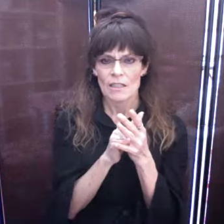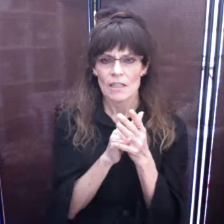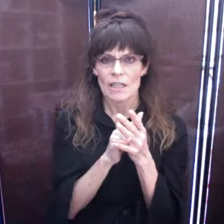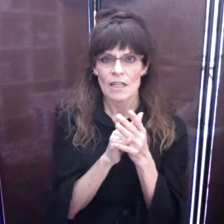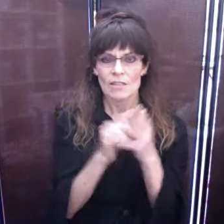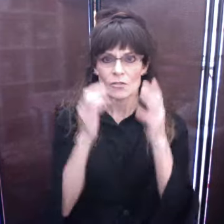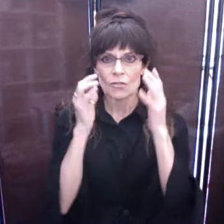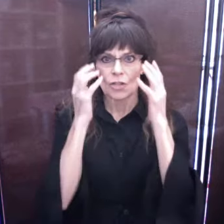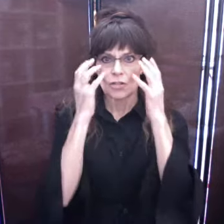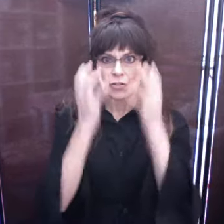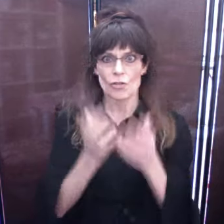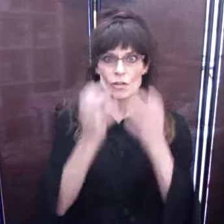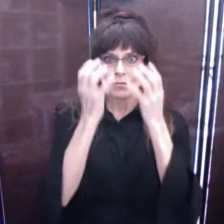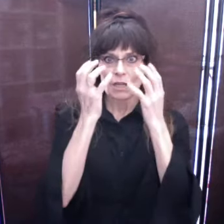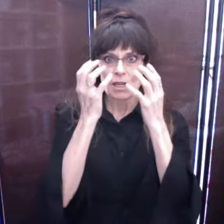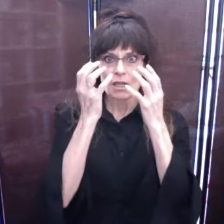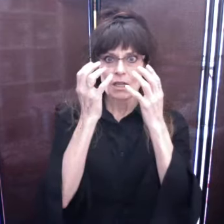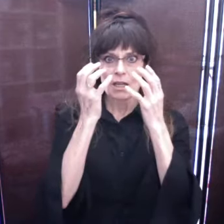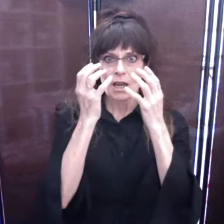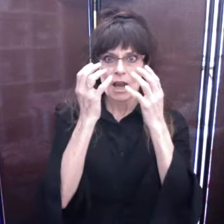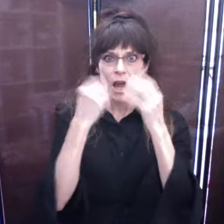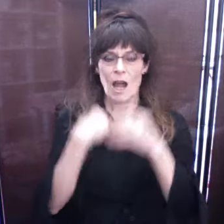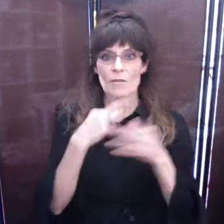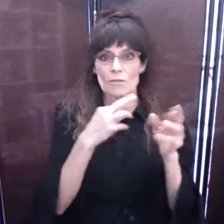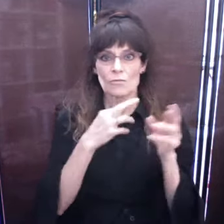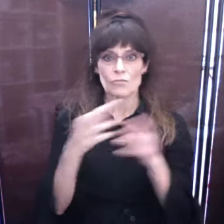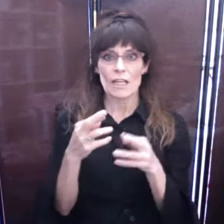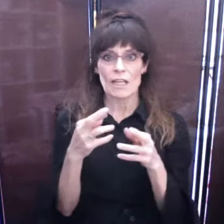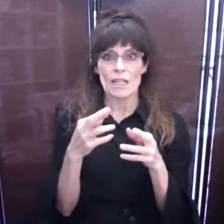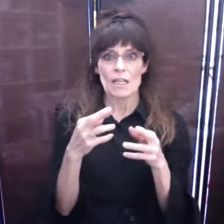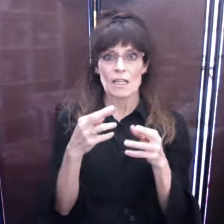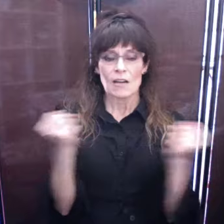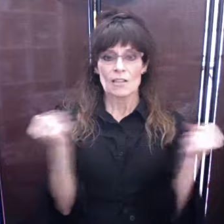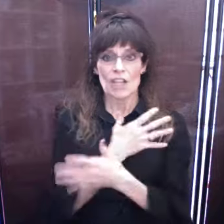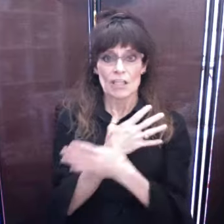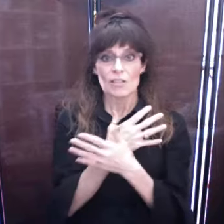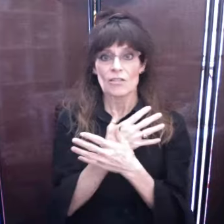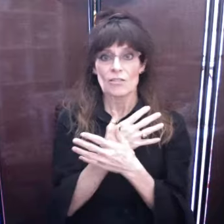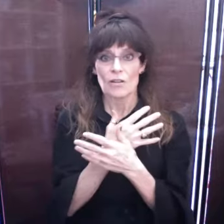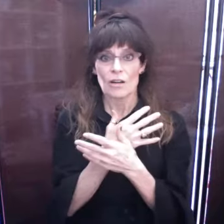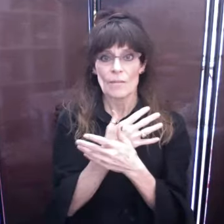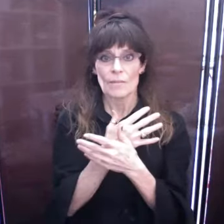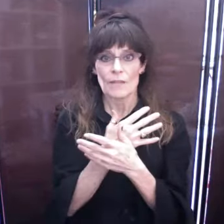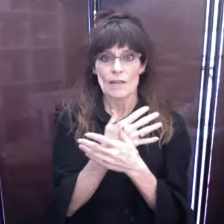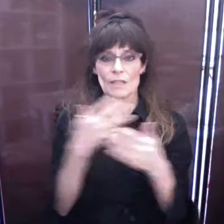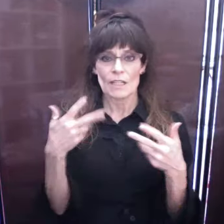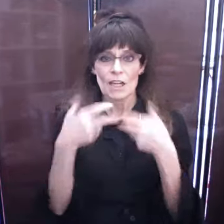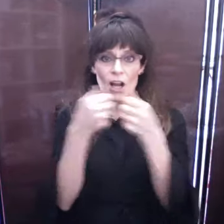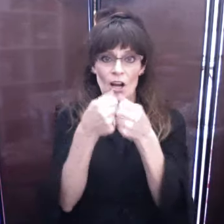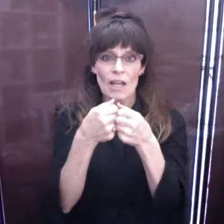the core sitting in that hot. I mean, I was already shaken to the core. I've been in a car accident.